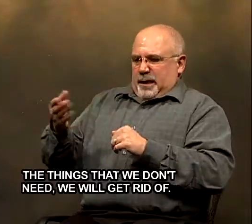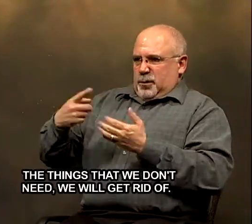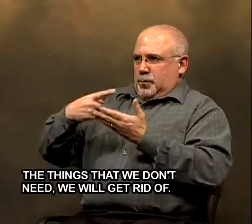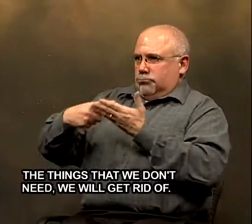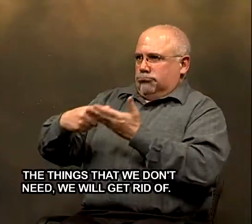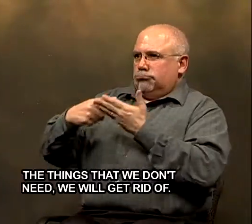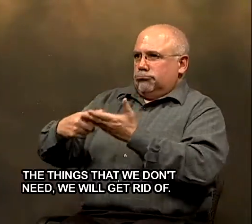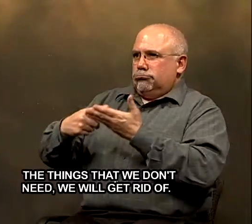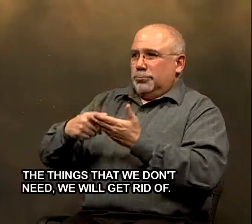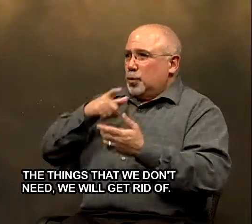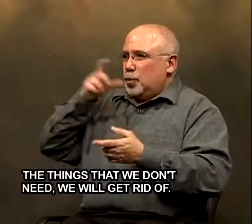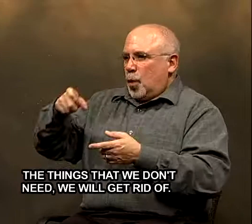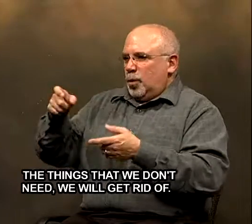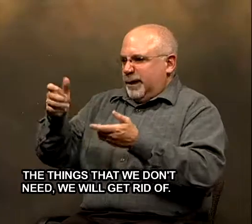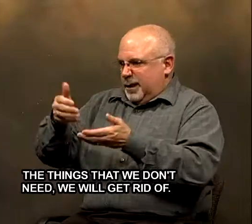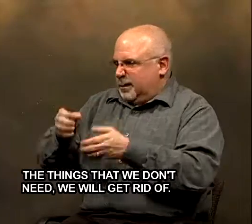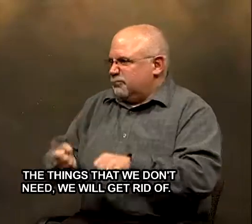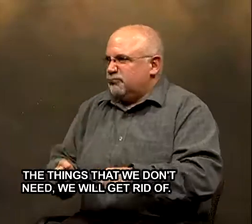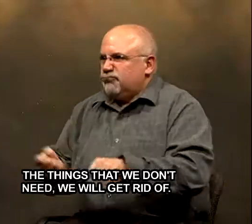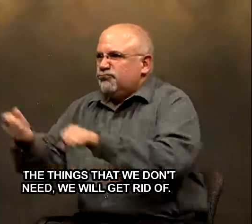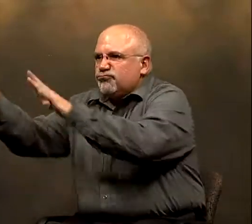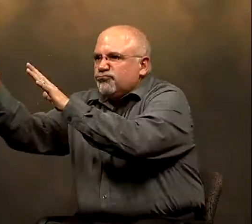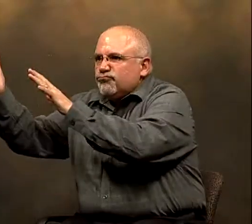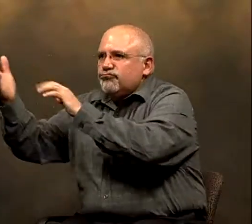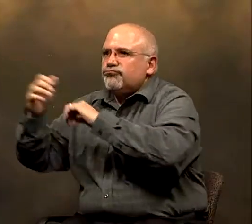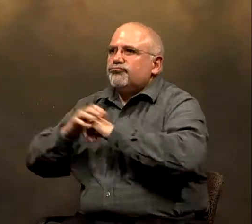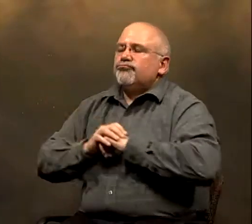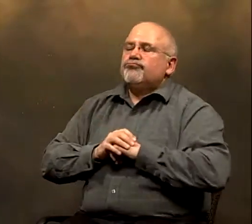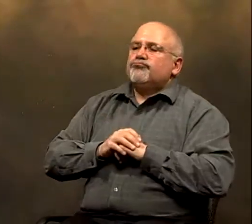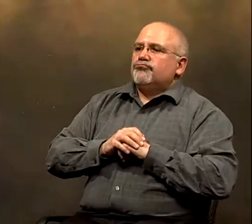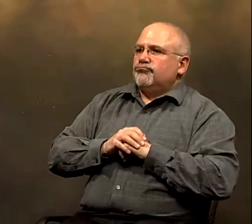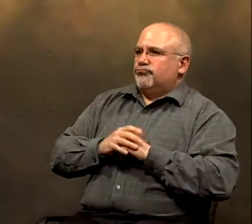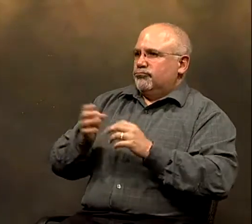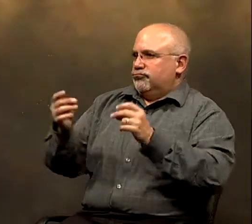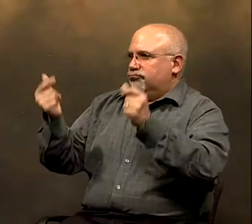The things that we don't need, we will get rid of.